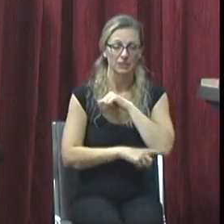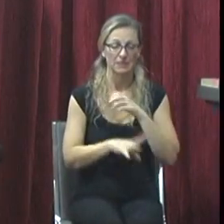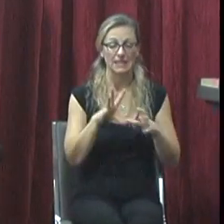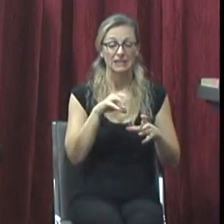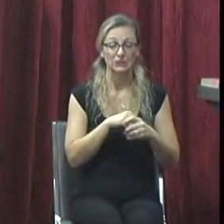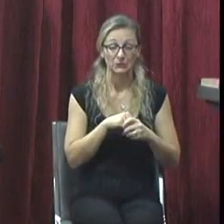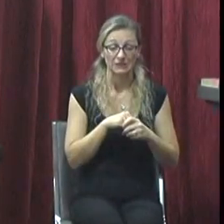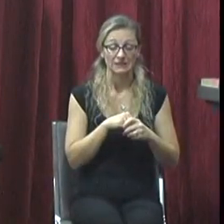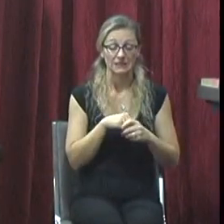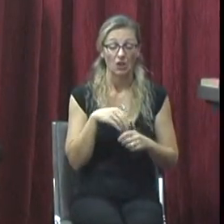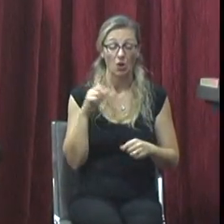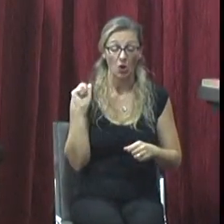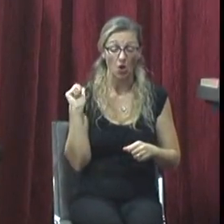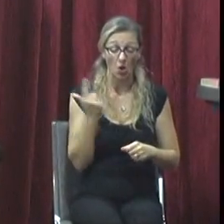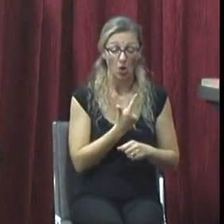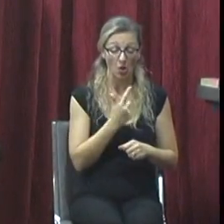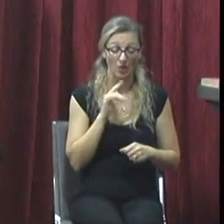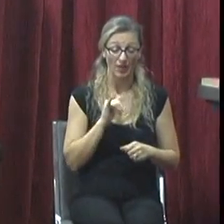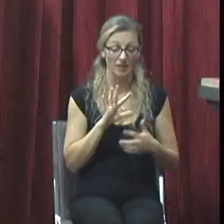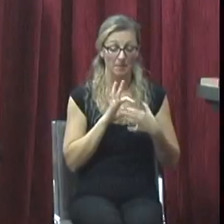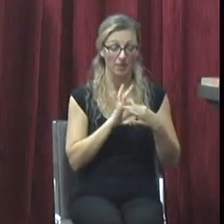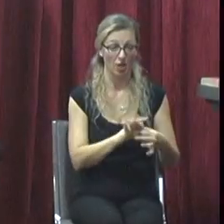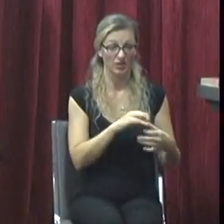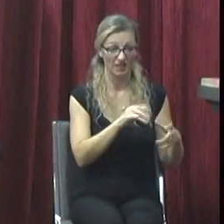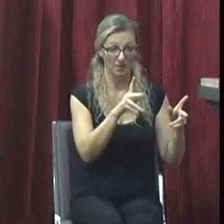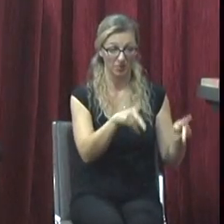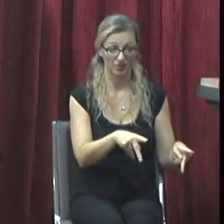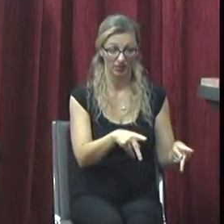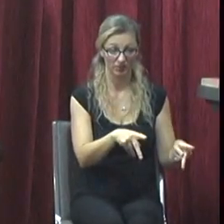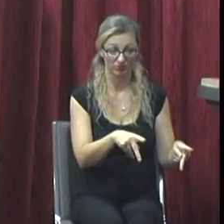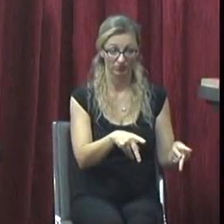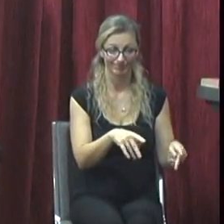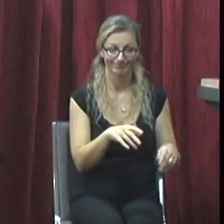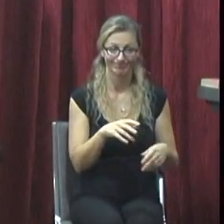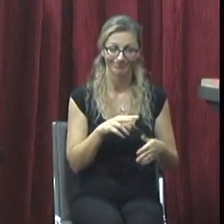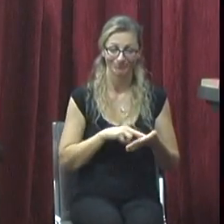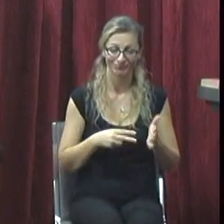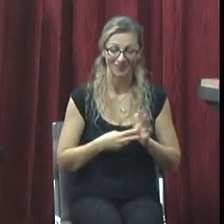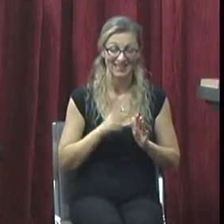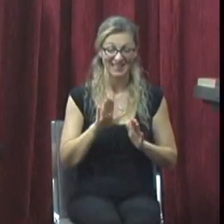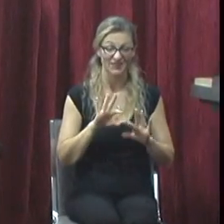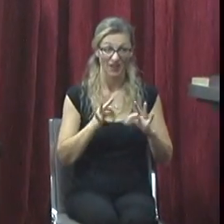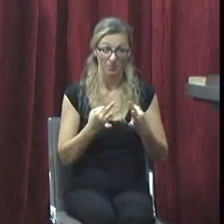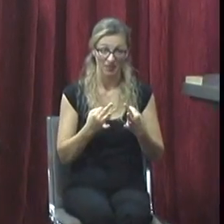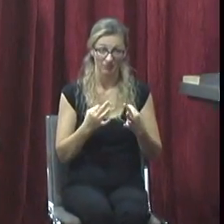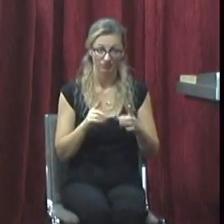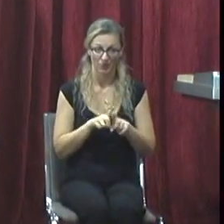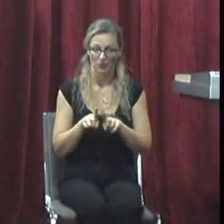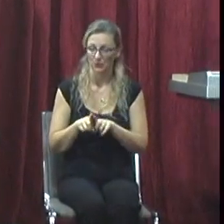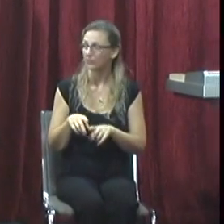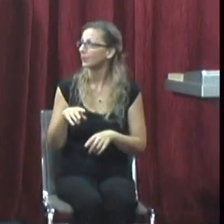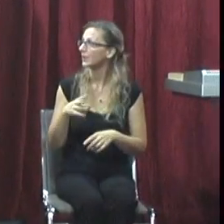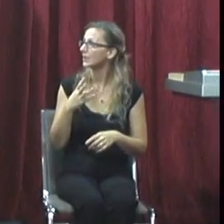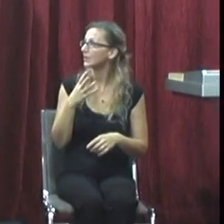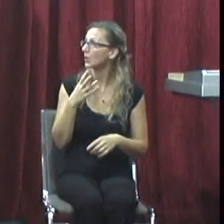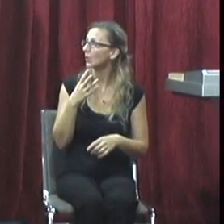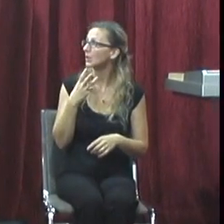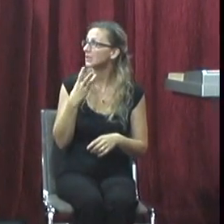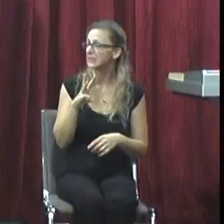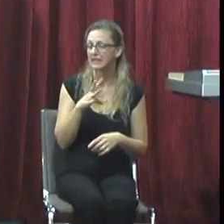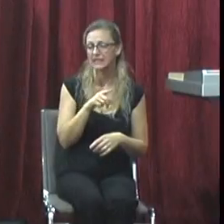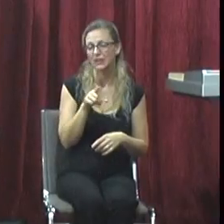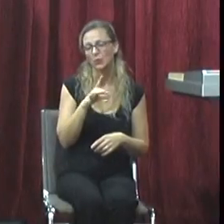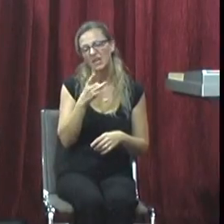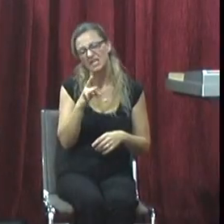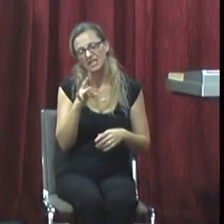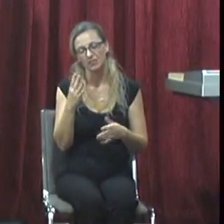and this is scary, all that belonged to him. That meant his immediate family. Now, verses 16 through 18 just kind of repeat those same